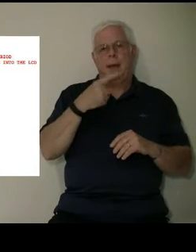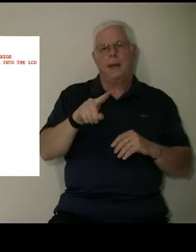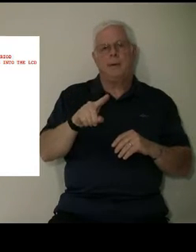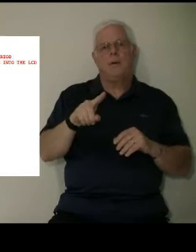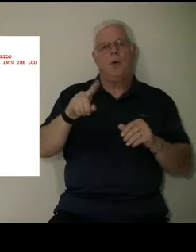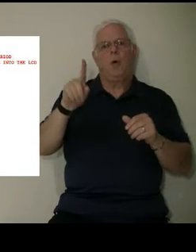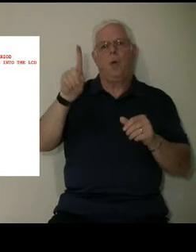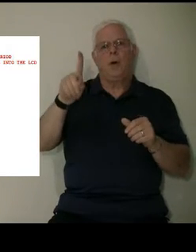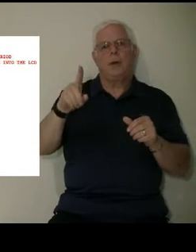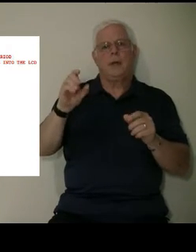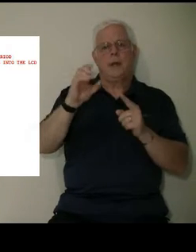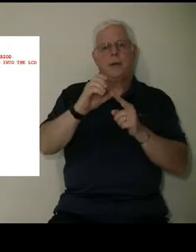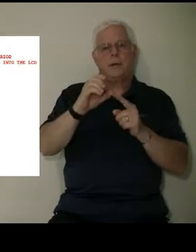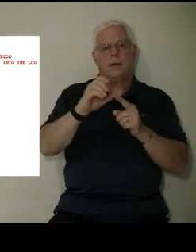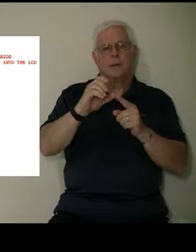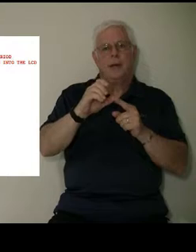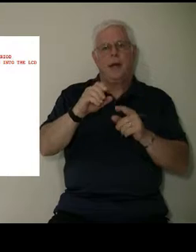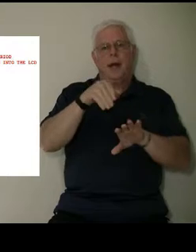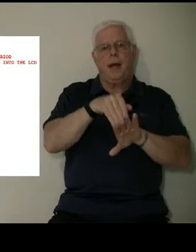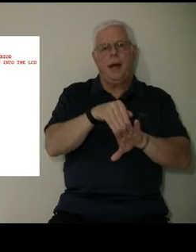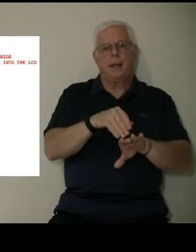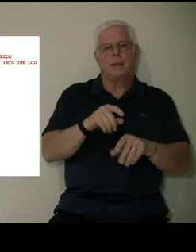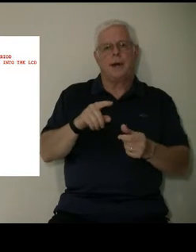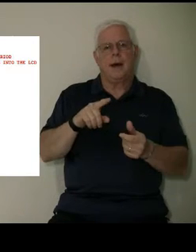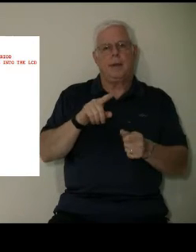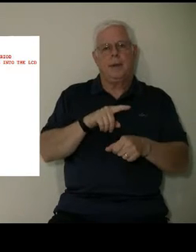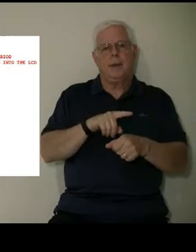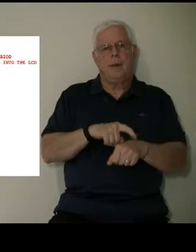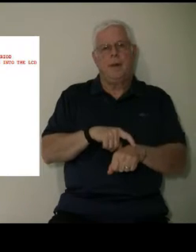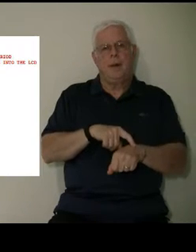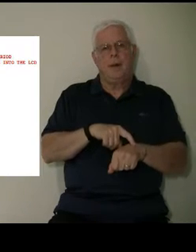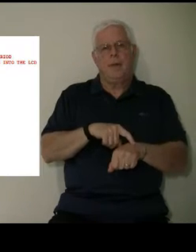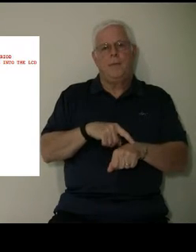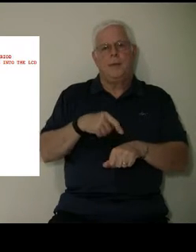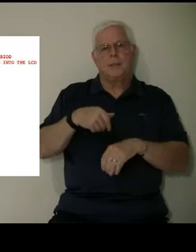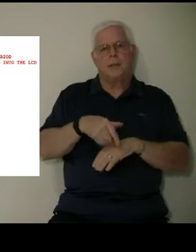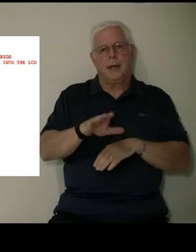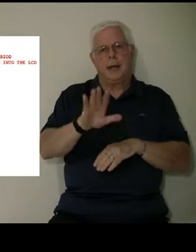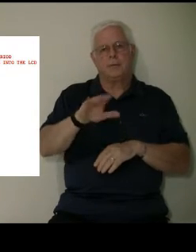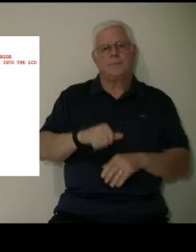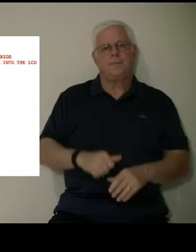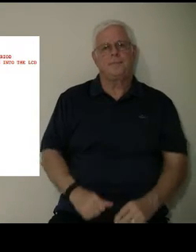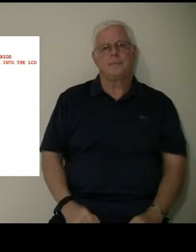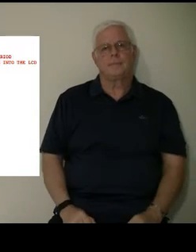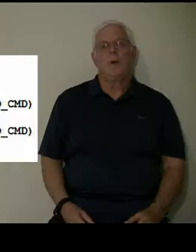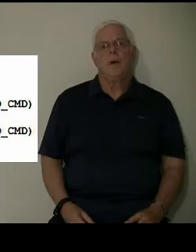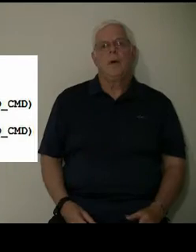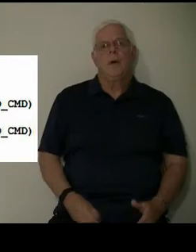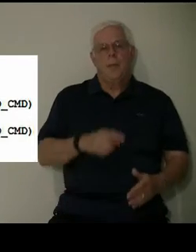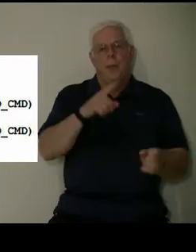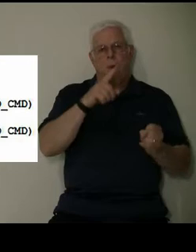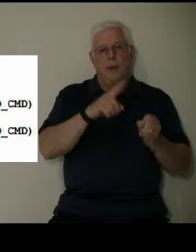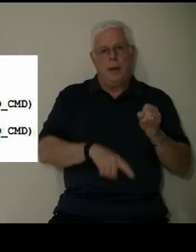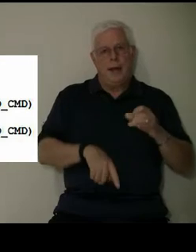4-command, 1 character at a time that's sent out. The